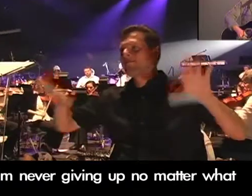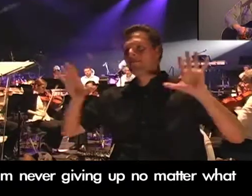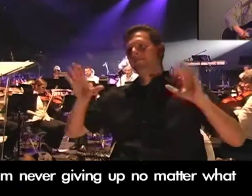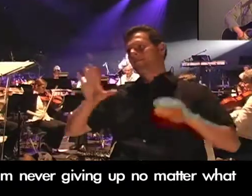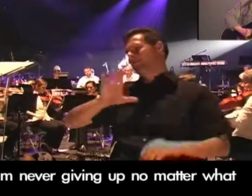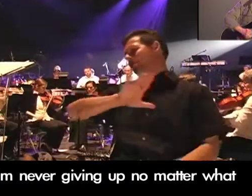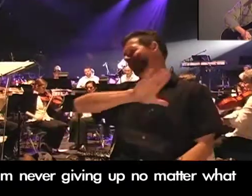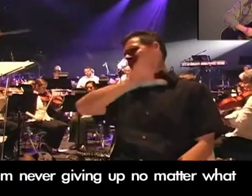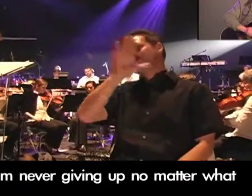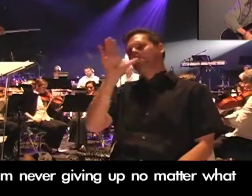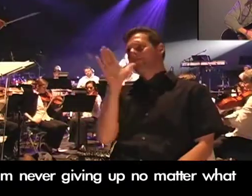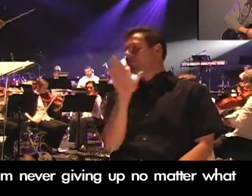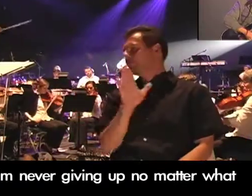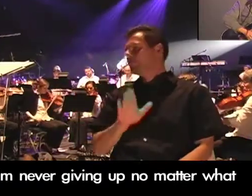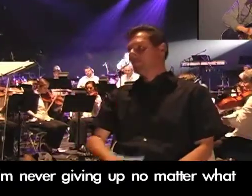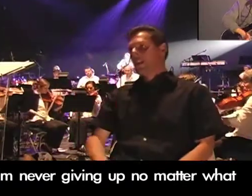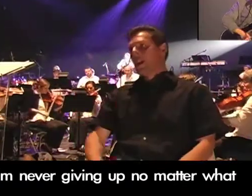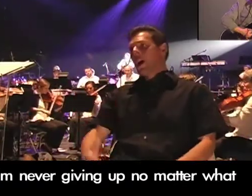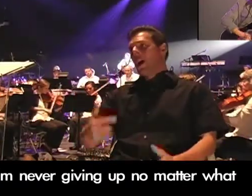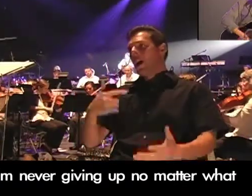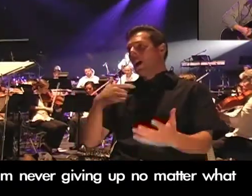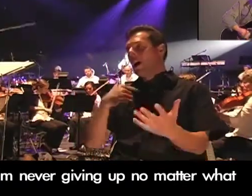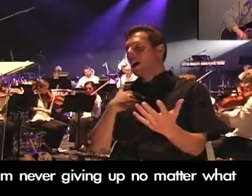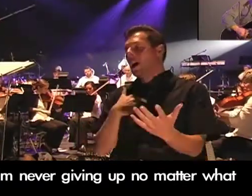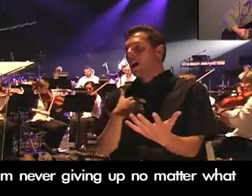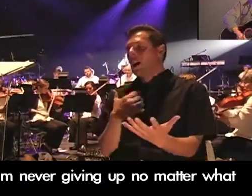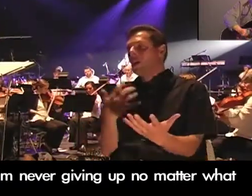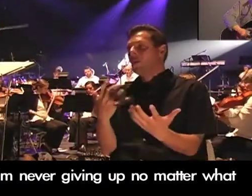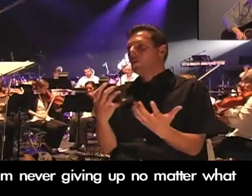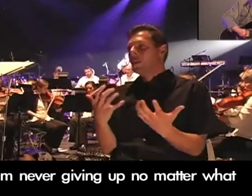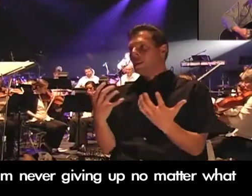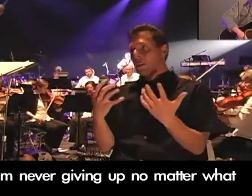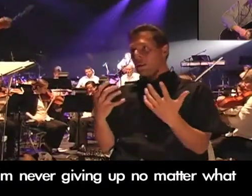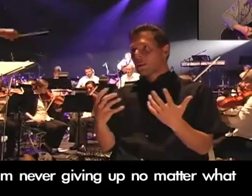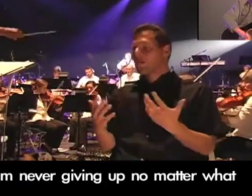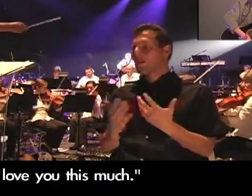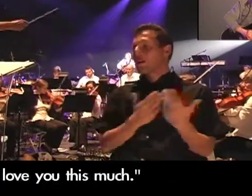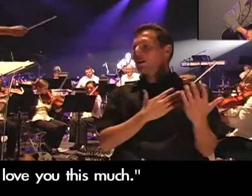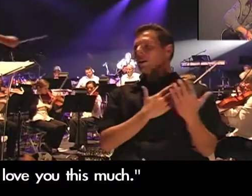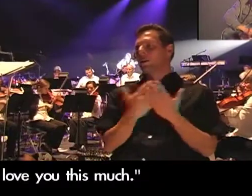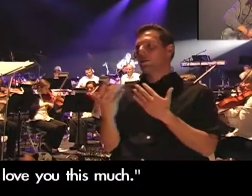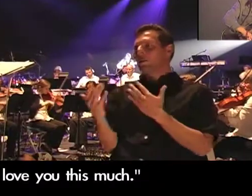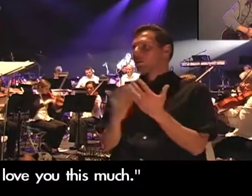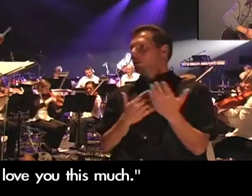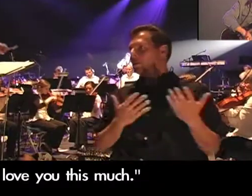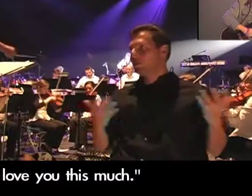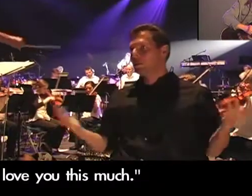never given up, no matter what.